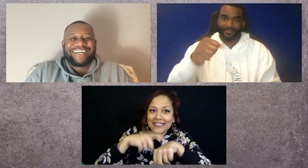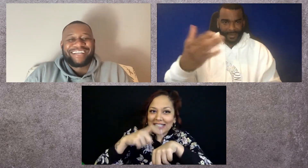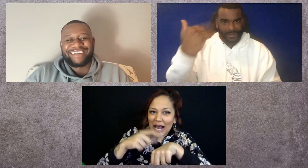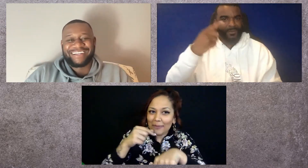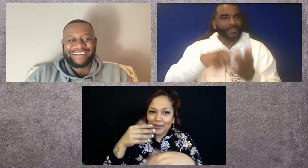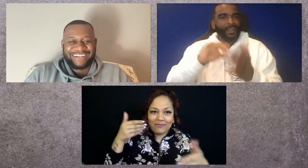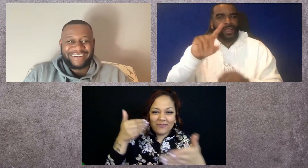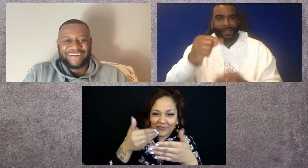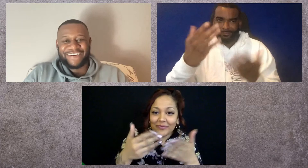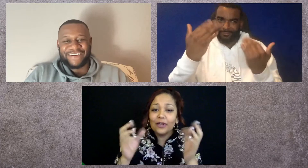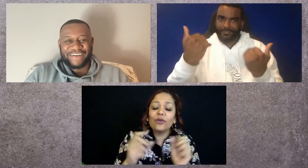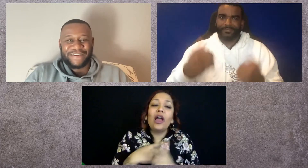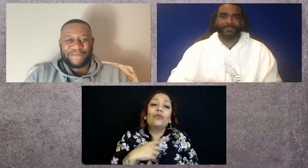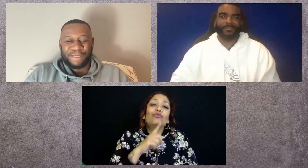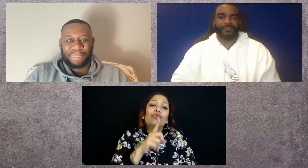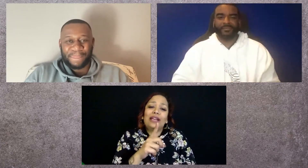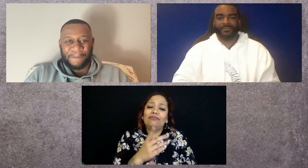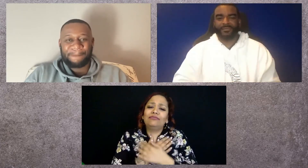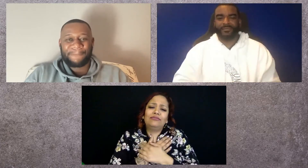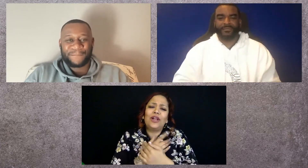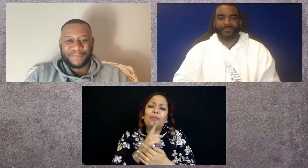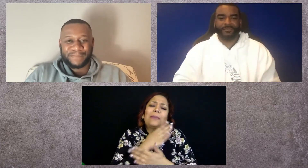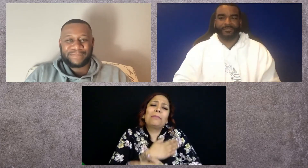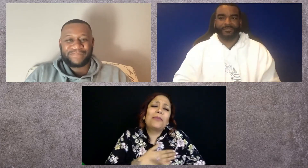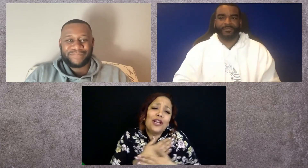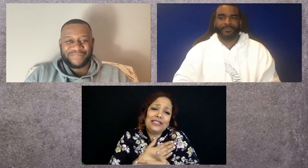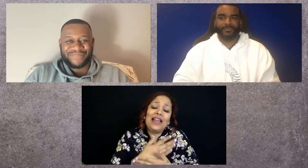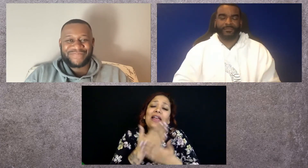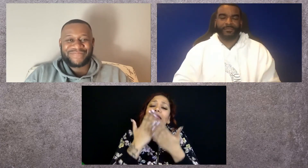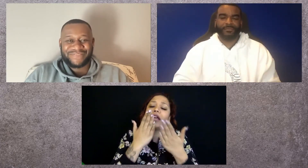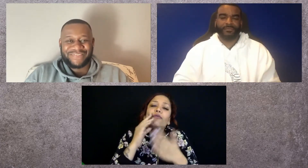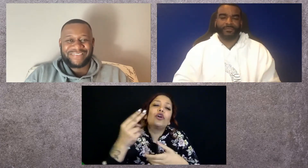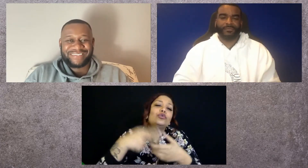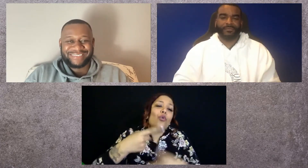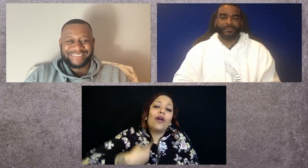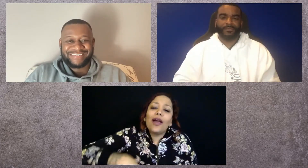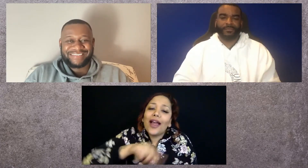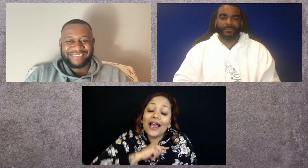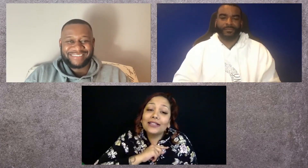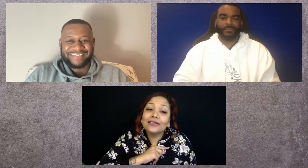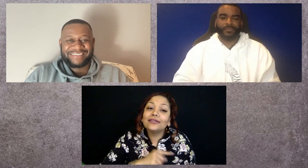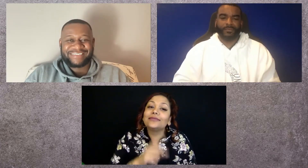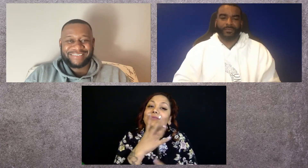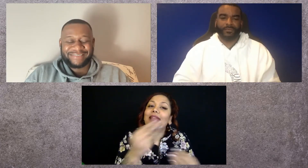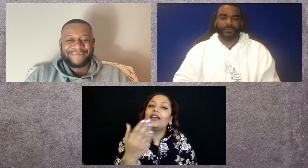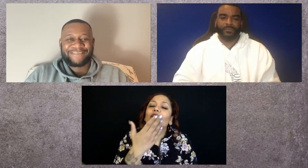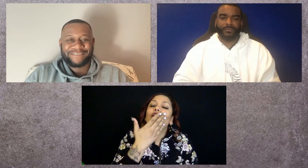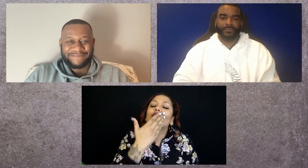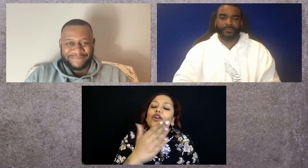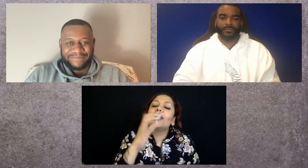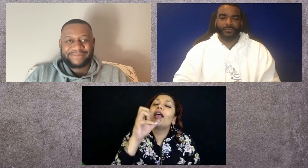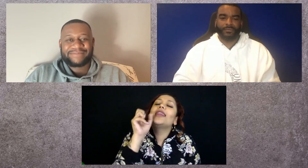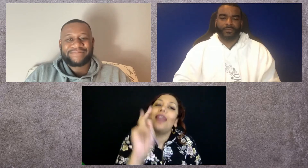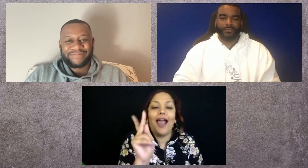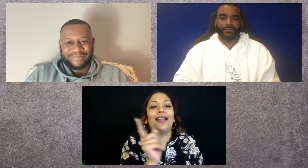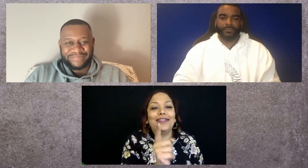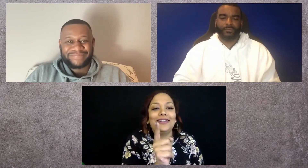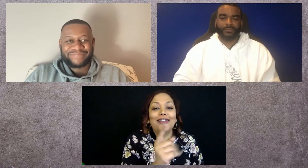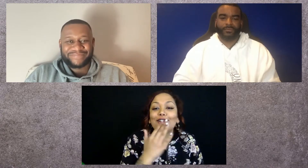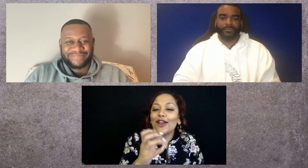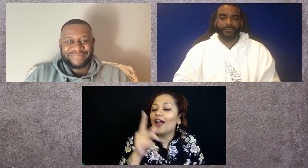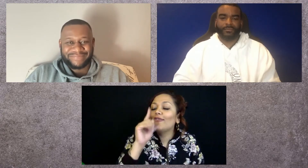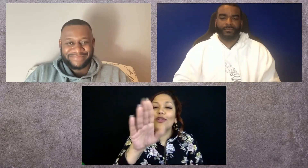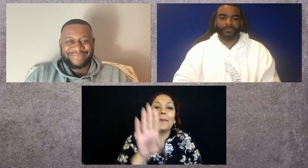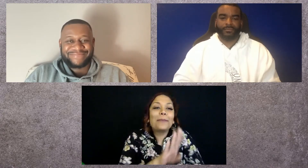out. Wow, time is running out. Gosh, I really appreciate you guys for coming and joining us.